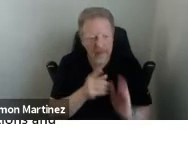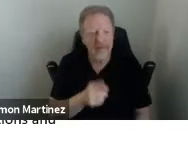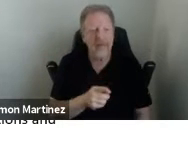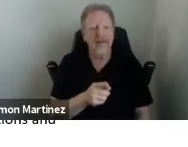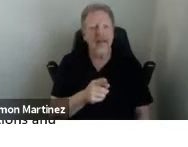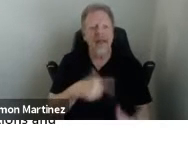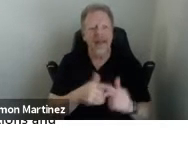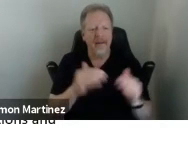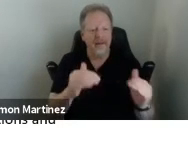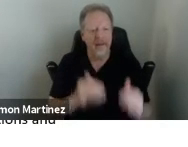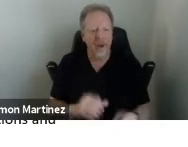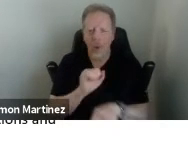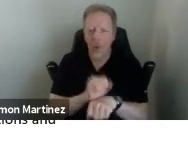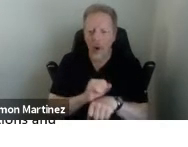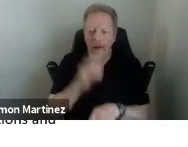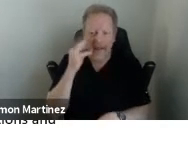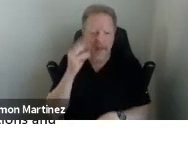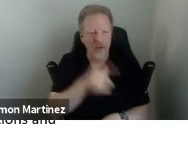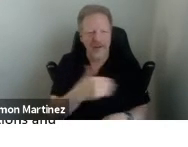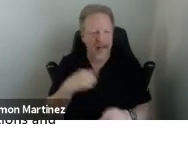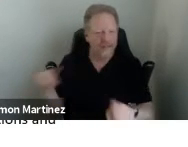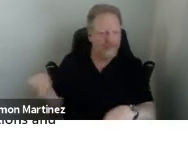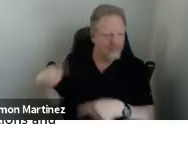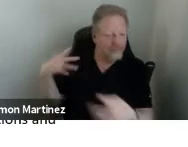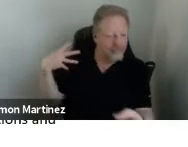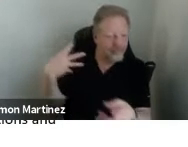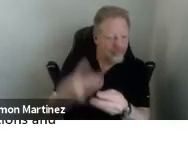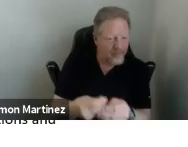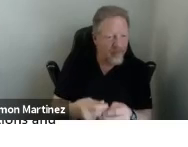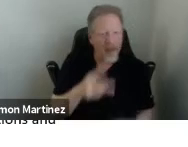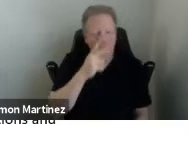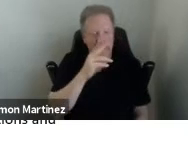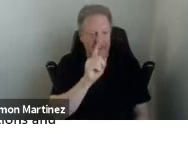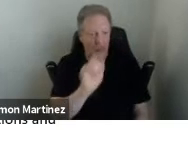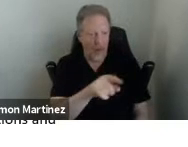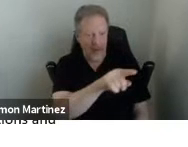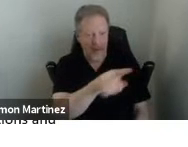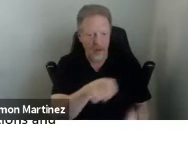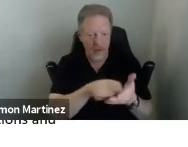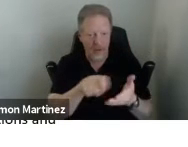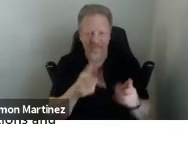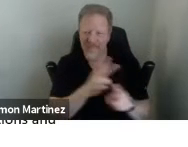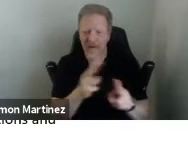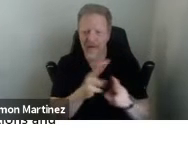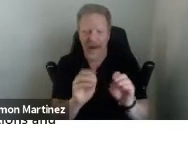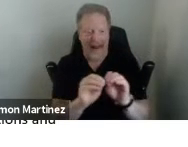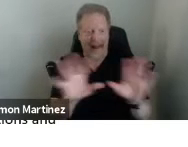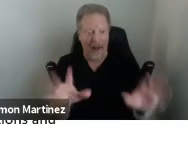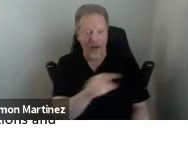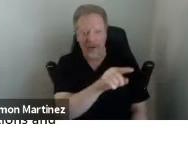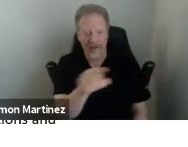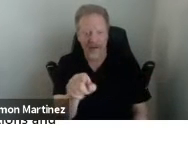and then some work experience that she has had. And look how they're written very clearly. Someone gets